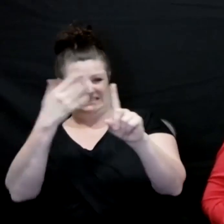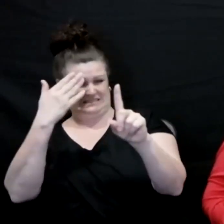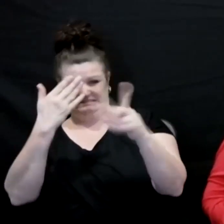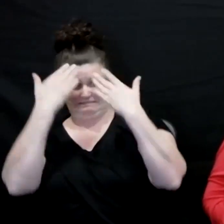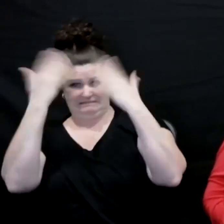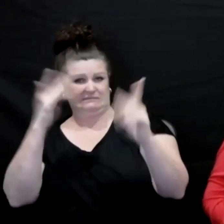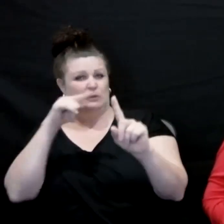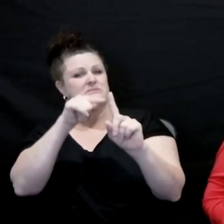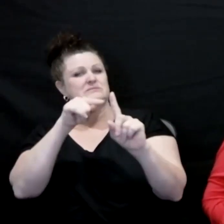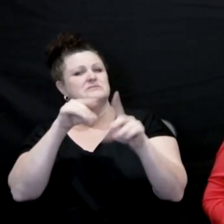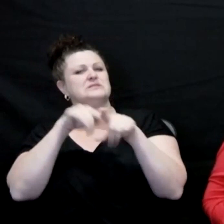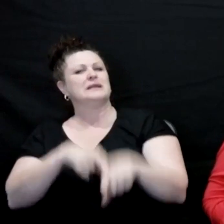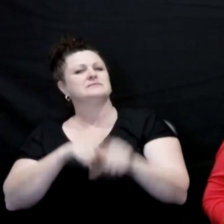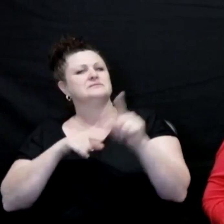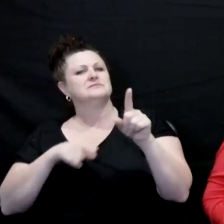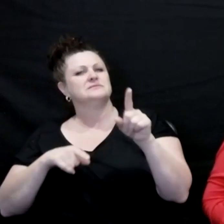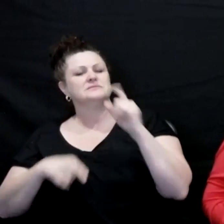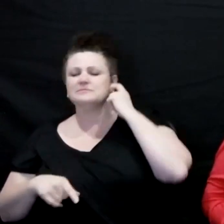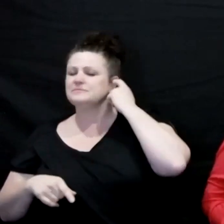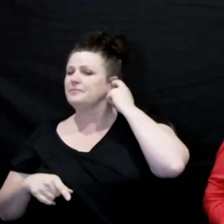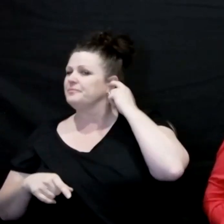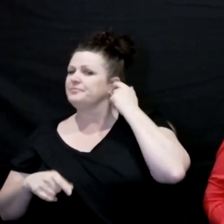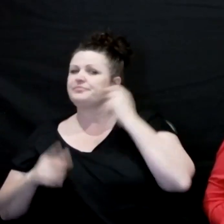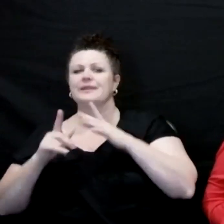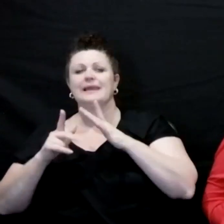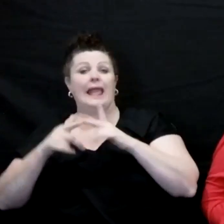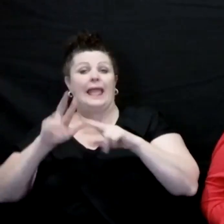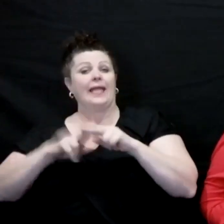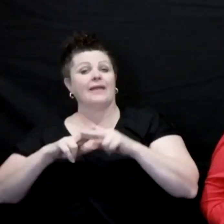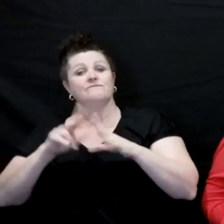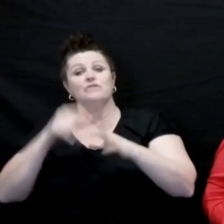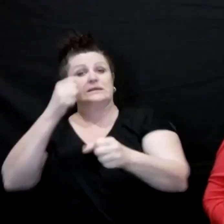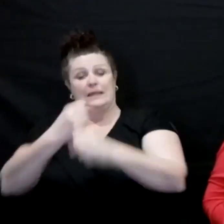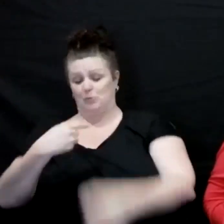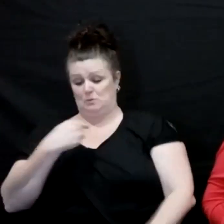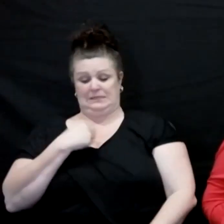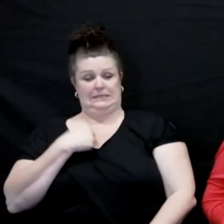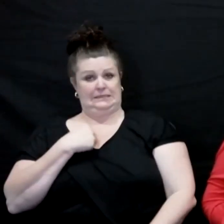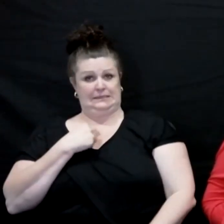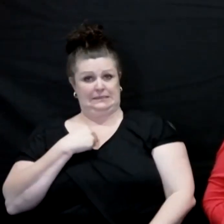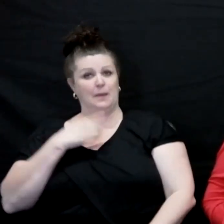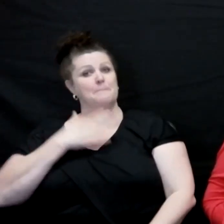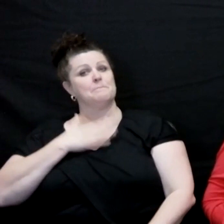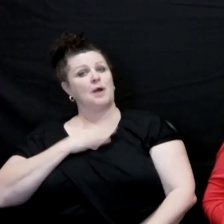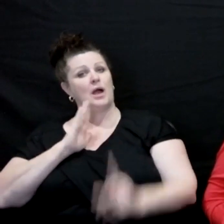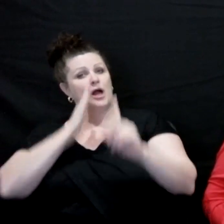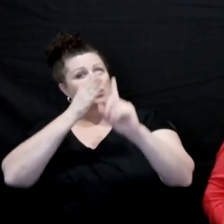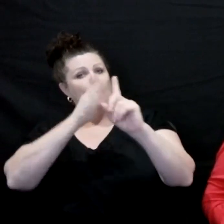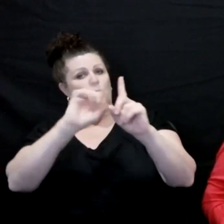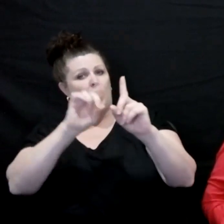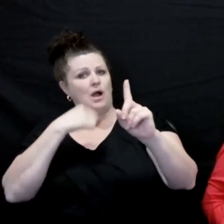mean, if, like for me, one of my goals is to have